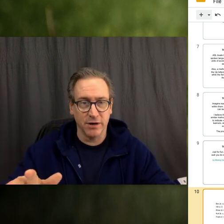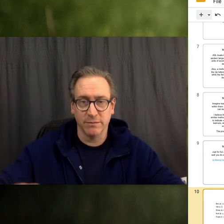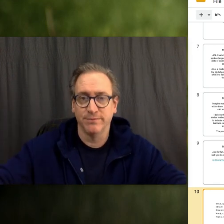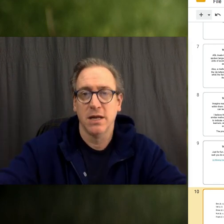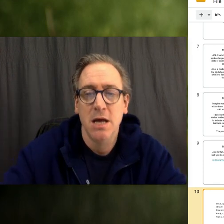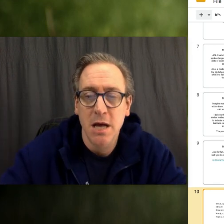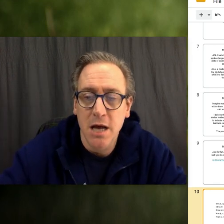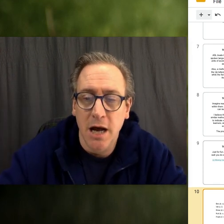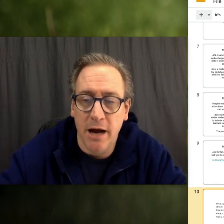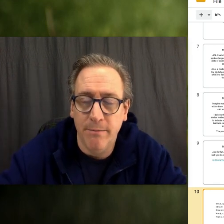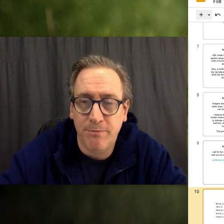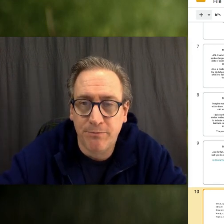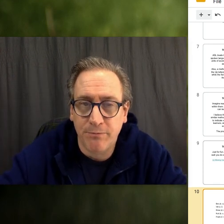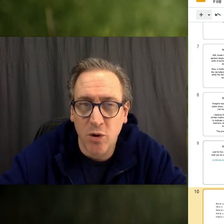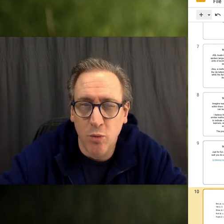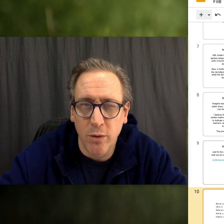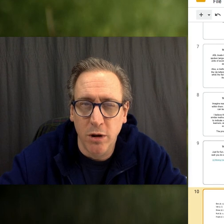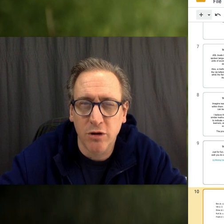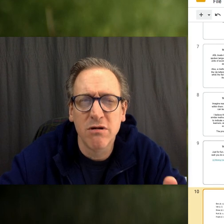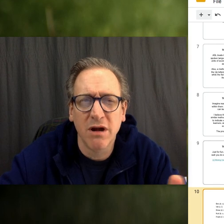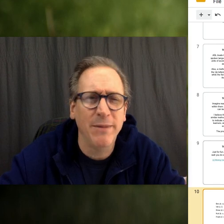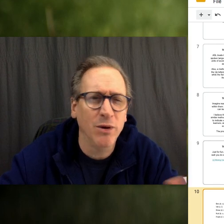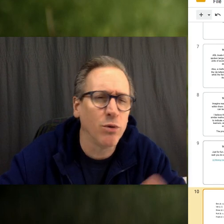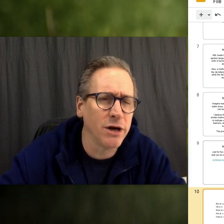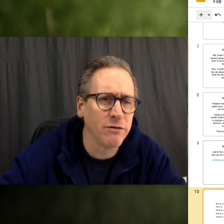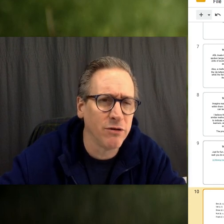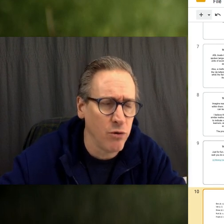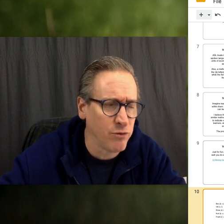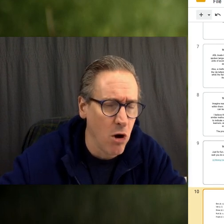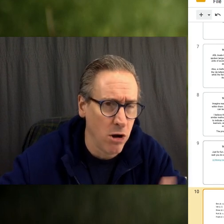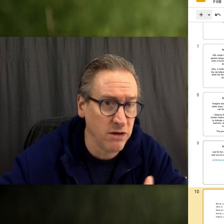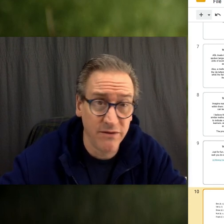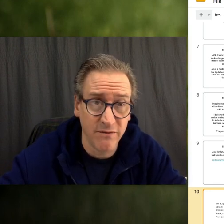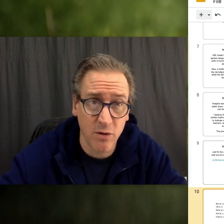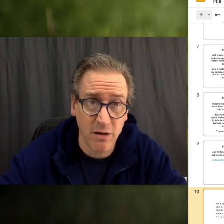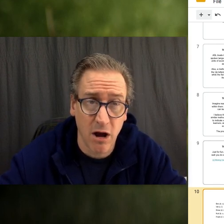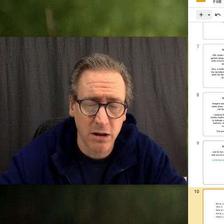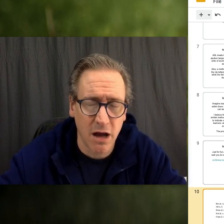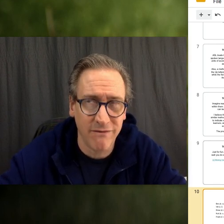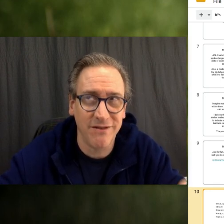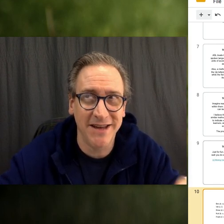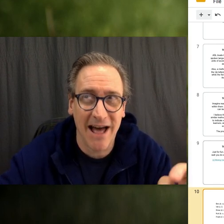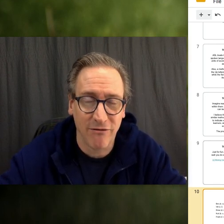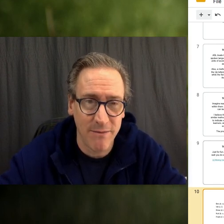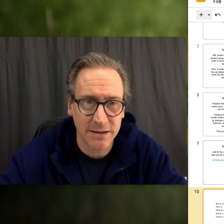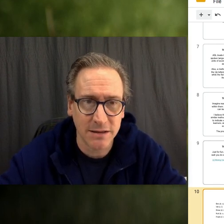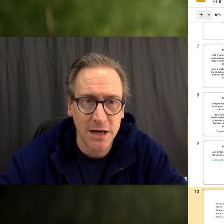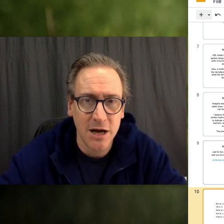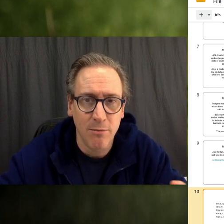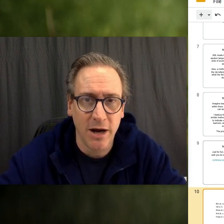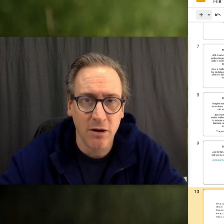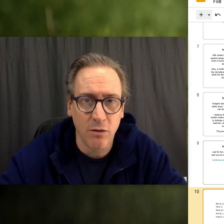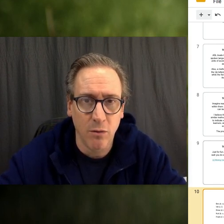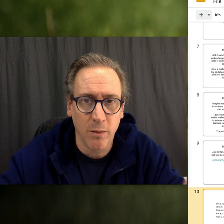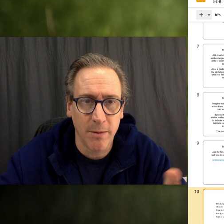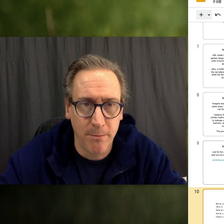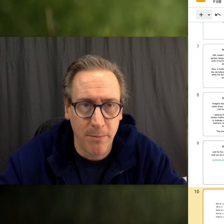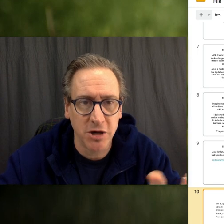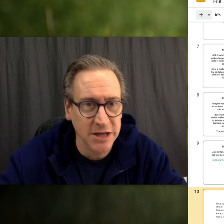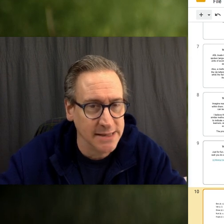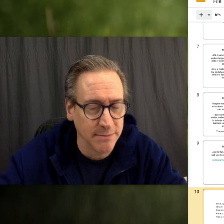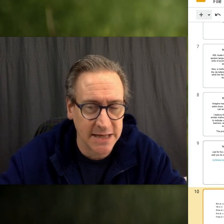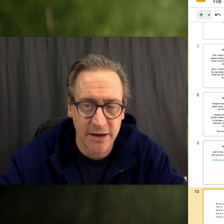their names. We will learn, we're going to go through all of the alphabet, but we want